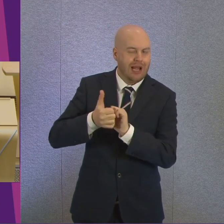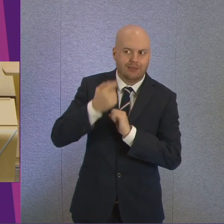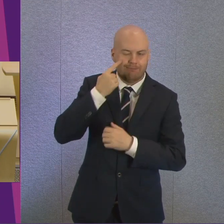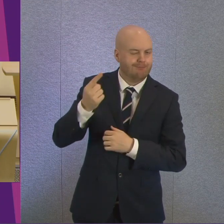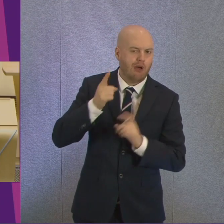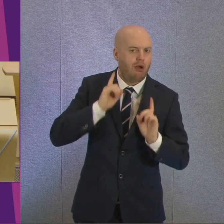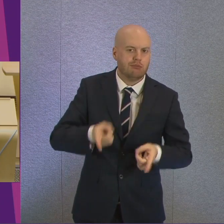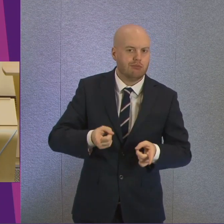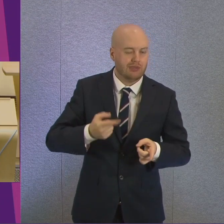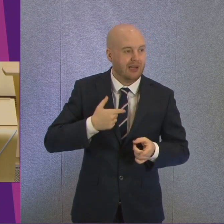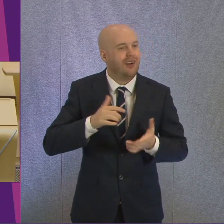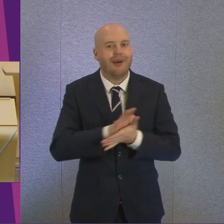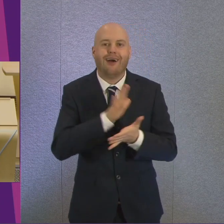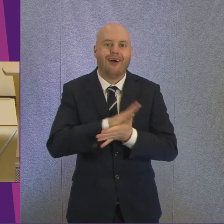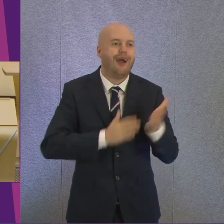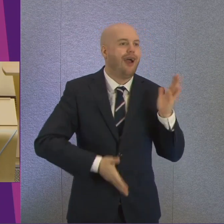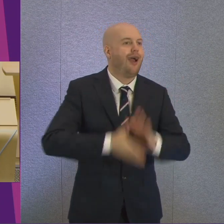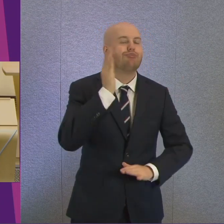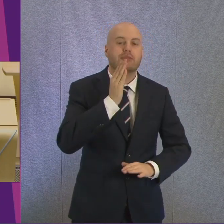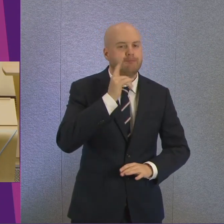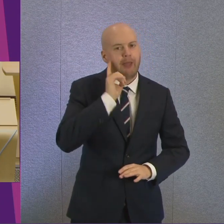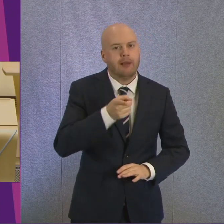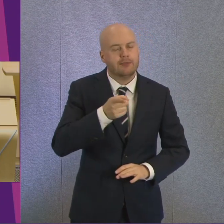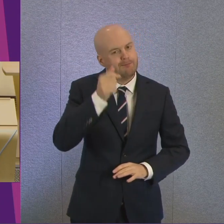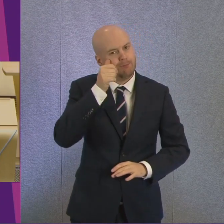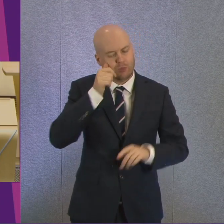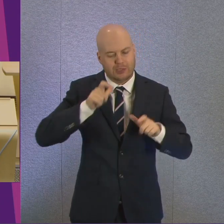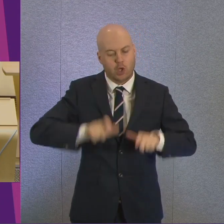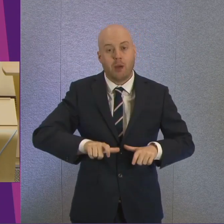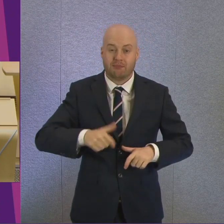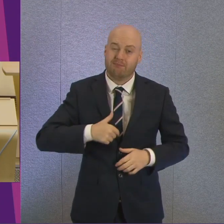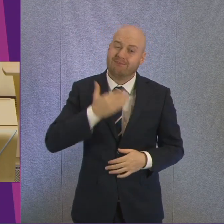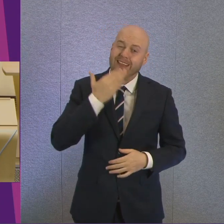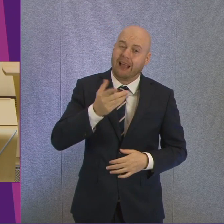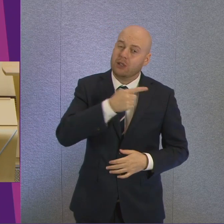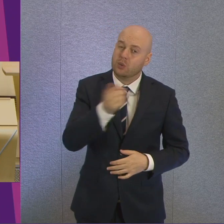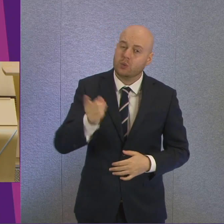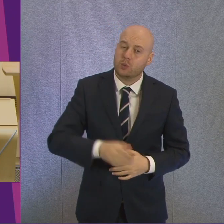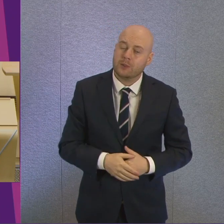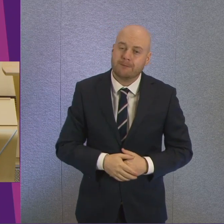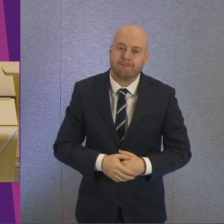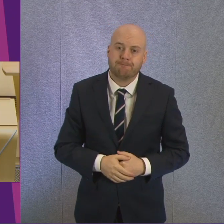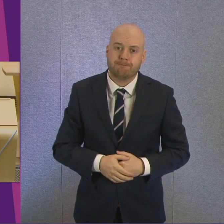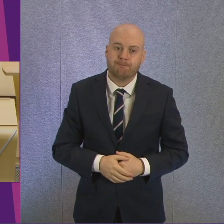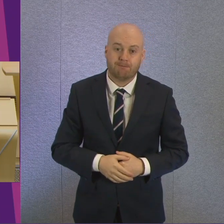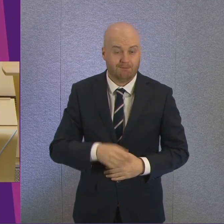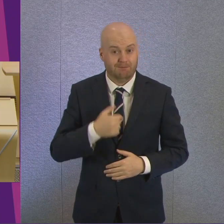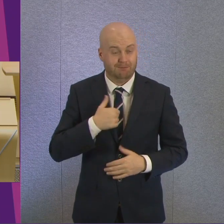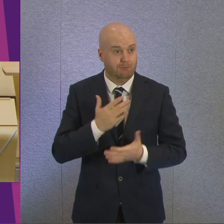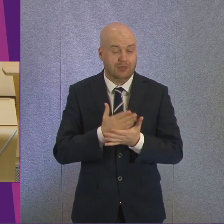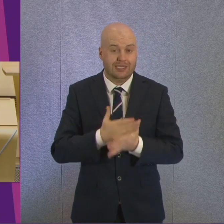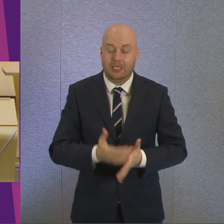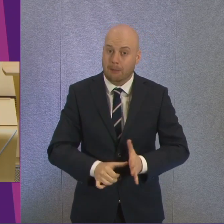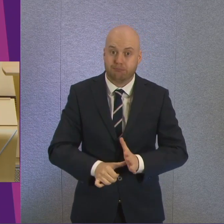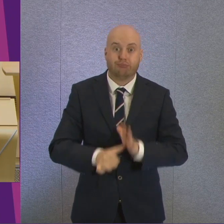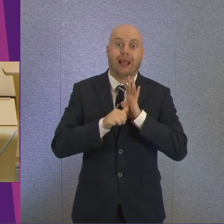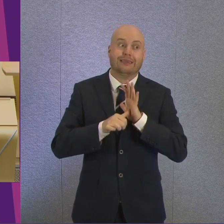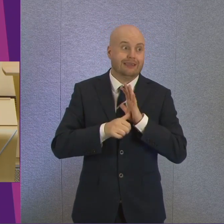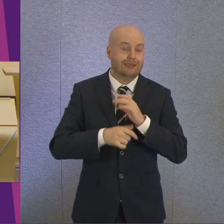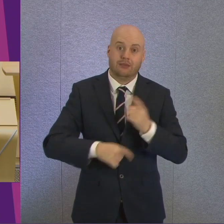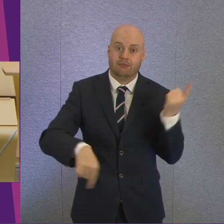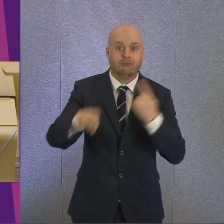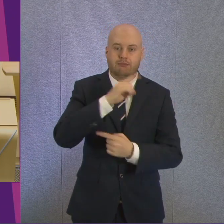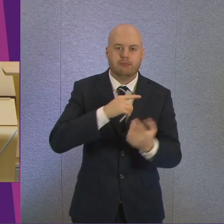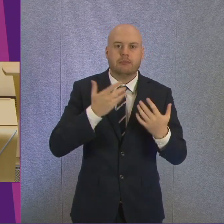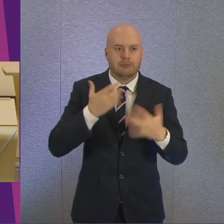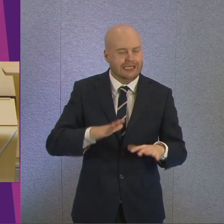otherwise enjoy. That transformation and those sacrifices are impressive beyond words. But alongside